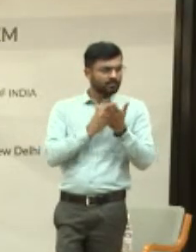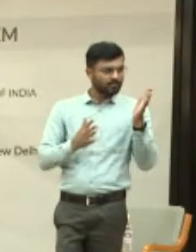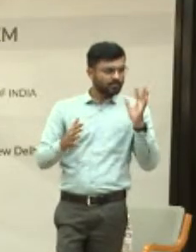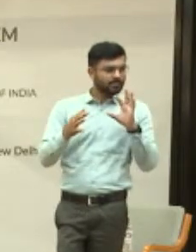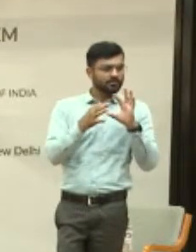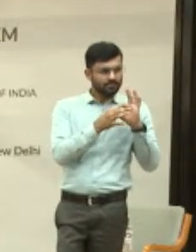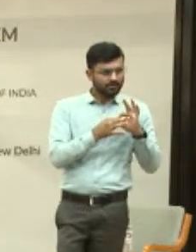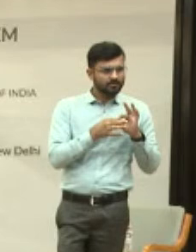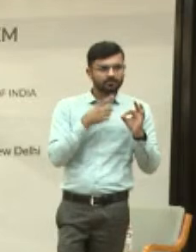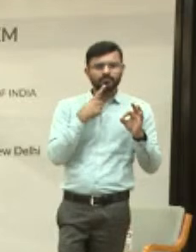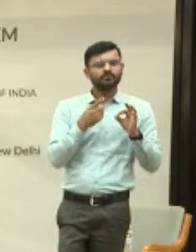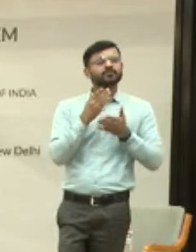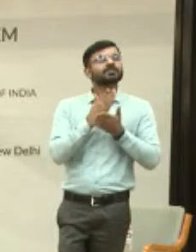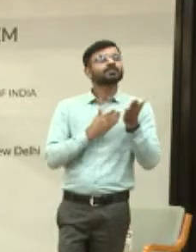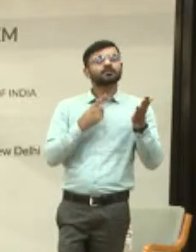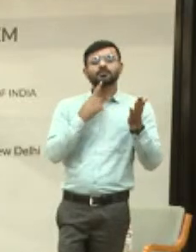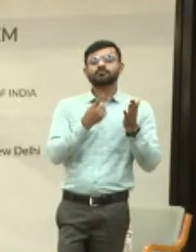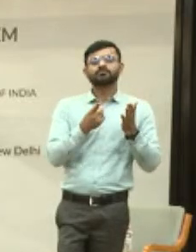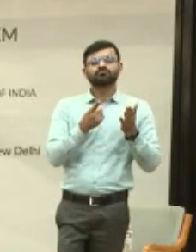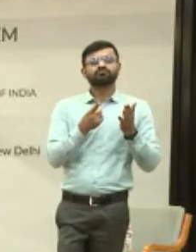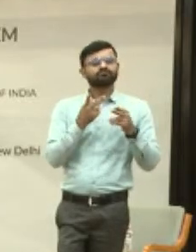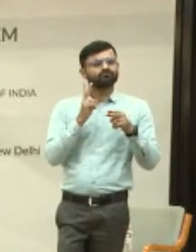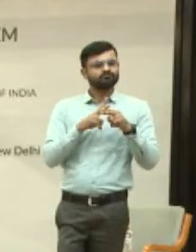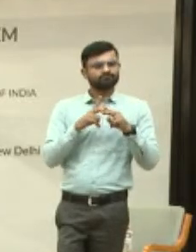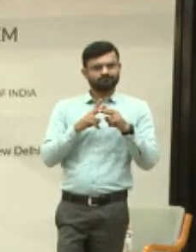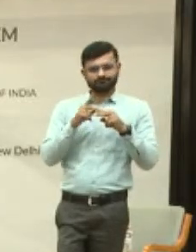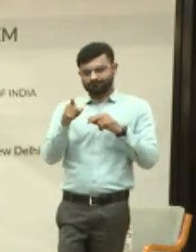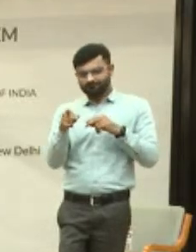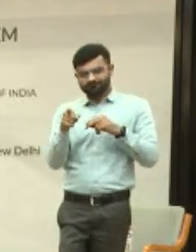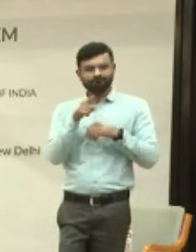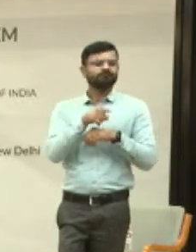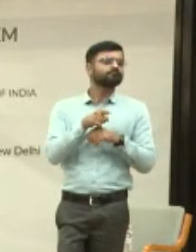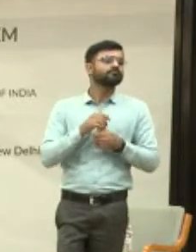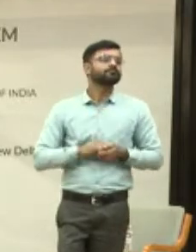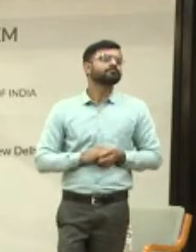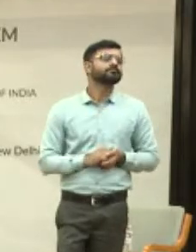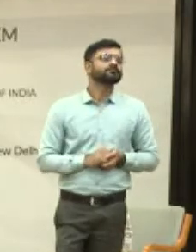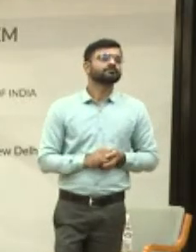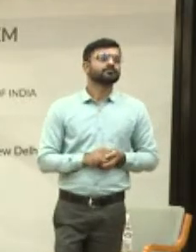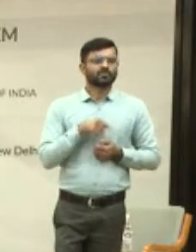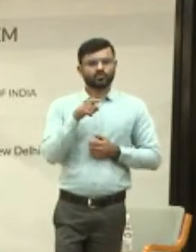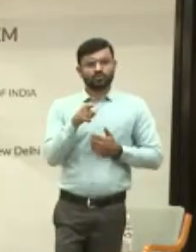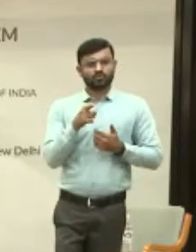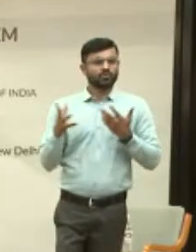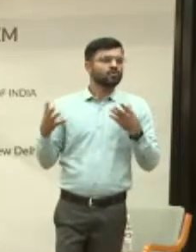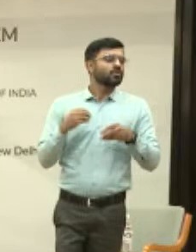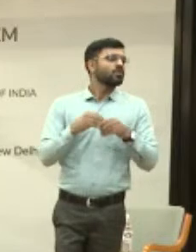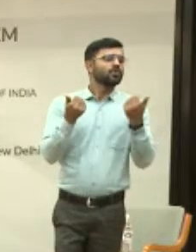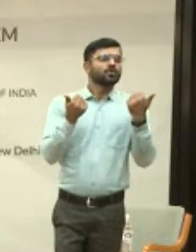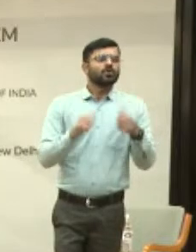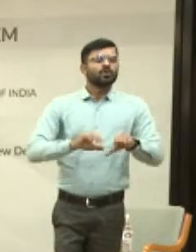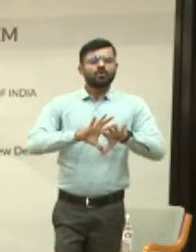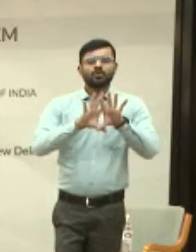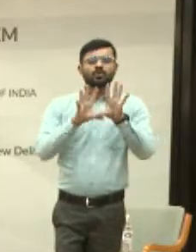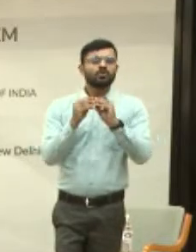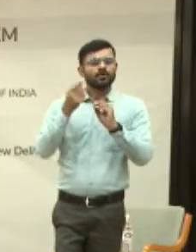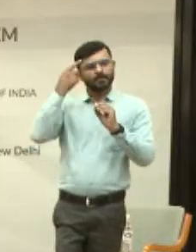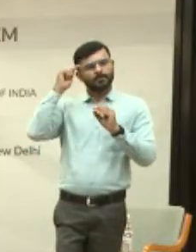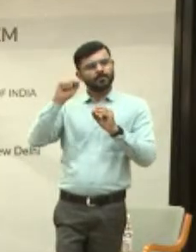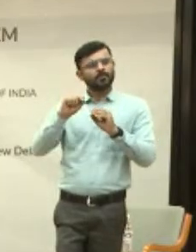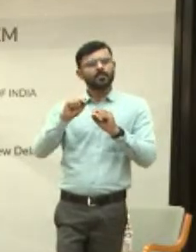Because if you tinker with a section here and tinker with a section there, you will end up with inconsistencies